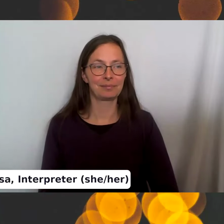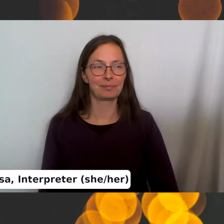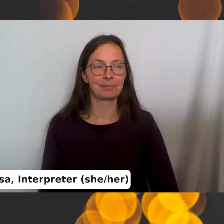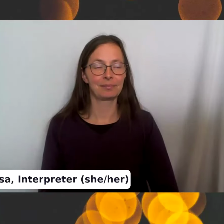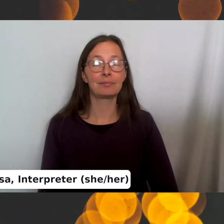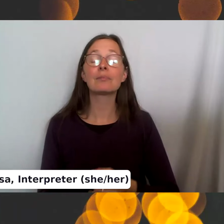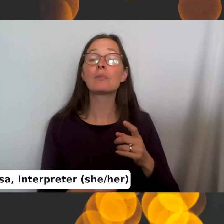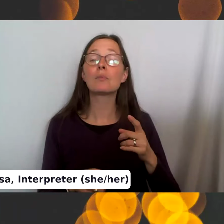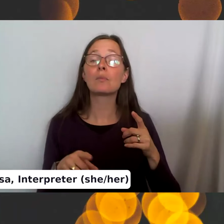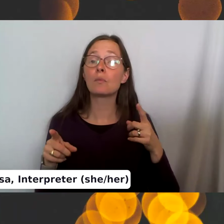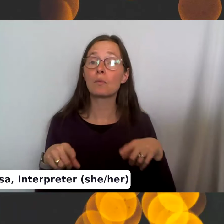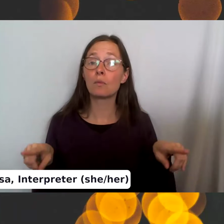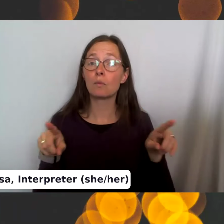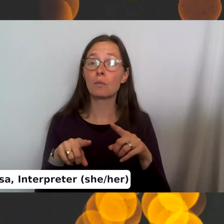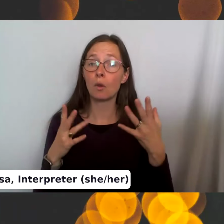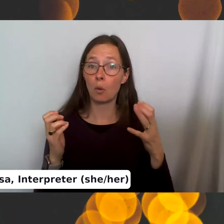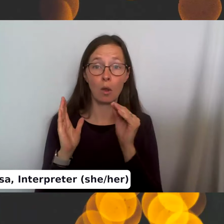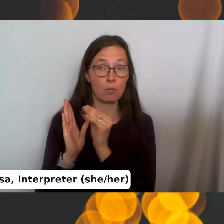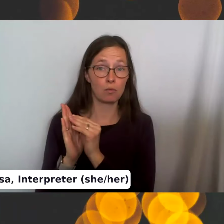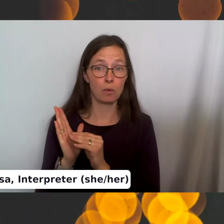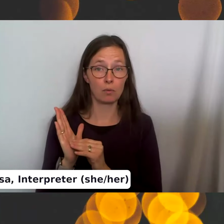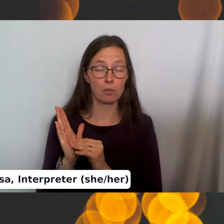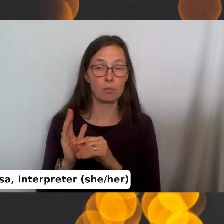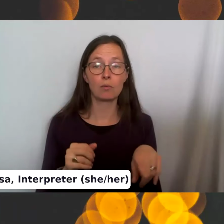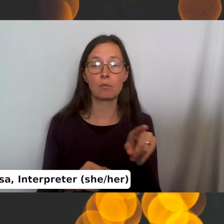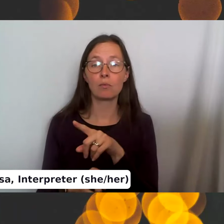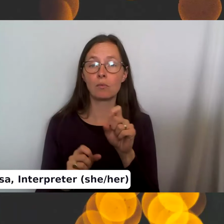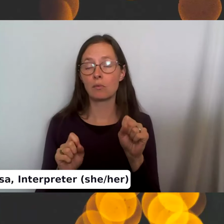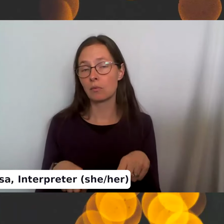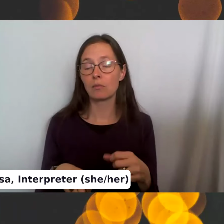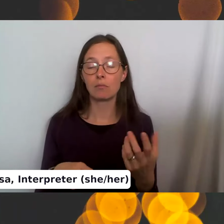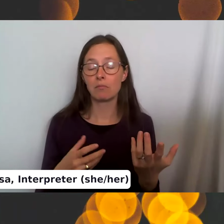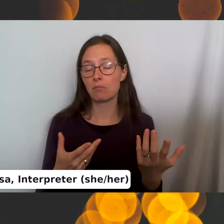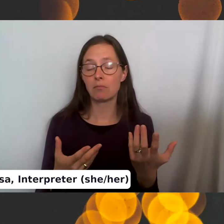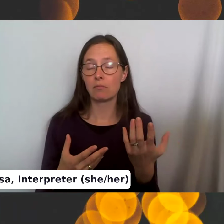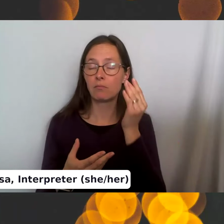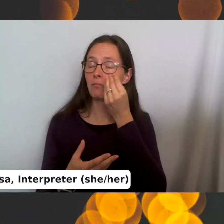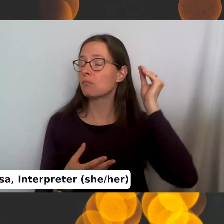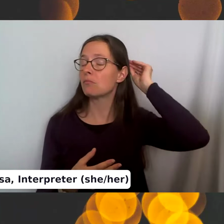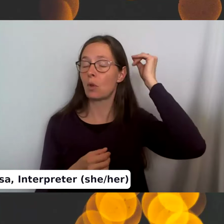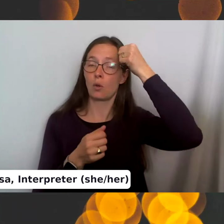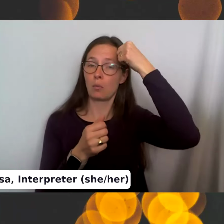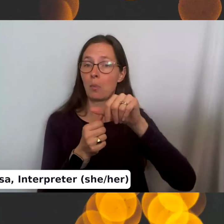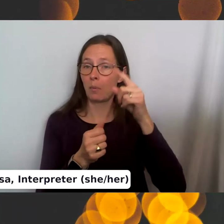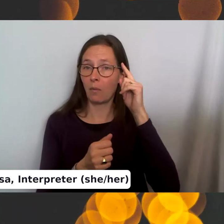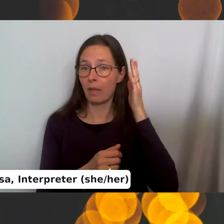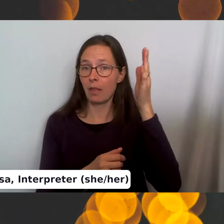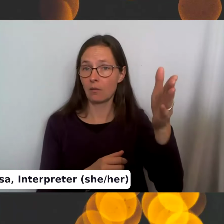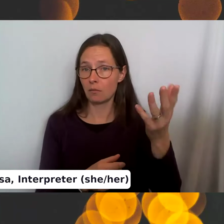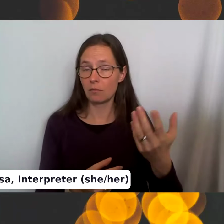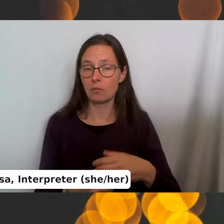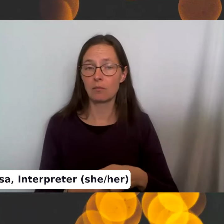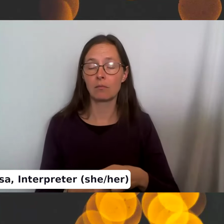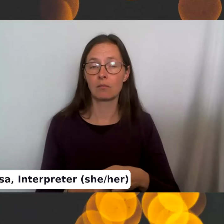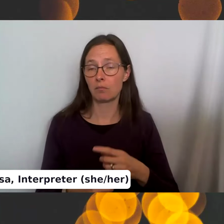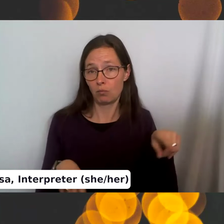If you want to write this down so that you can just sort of remember for later as a guideline,